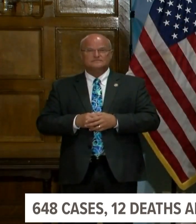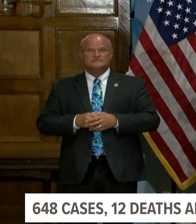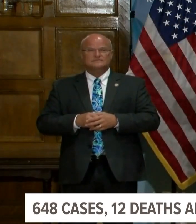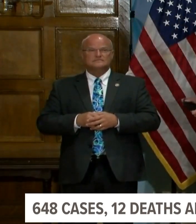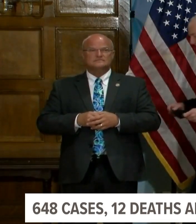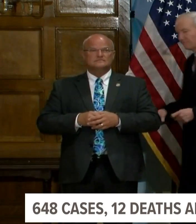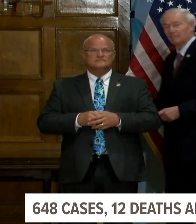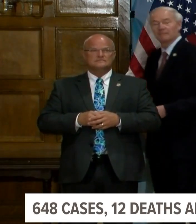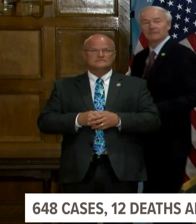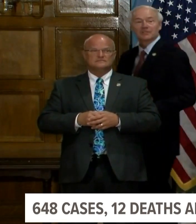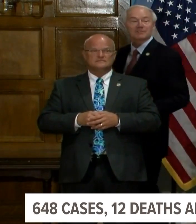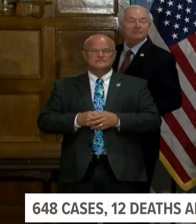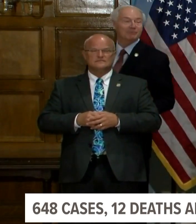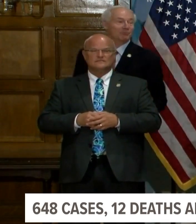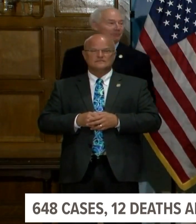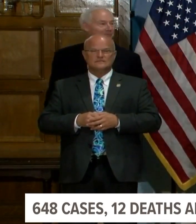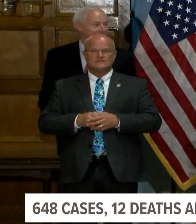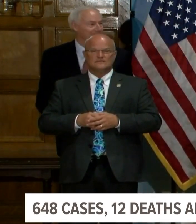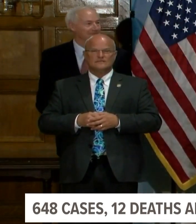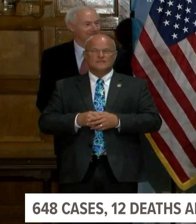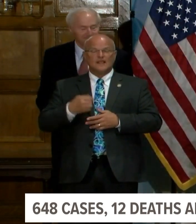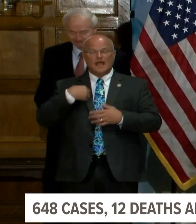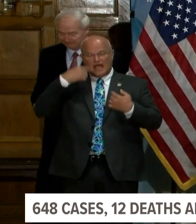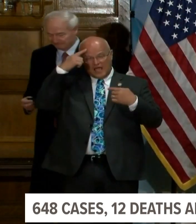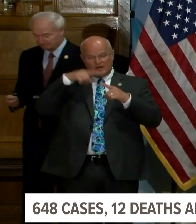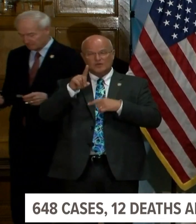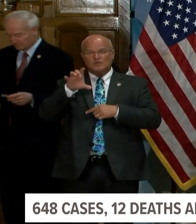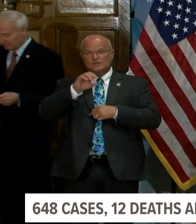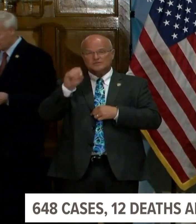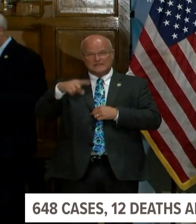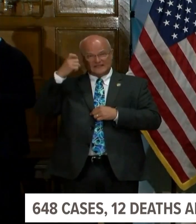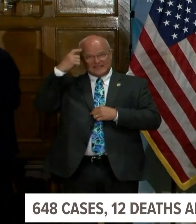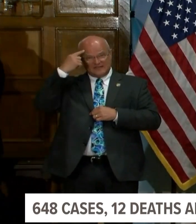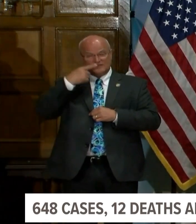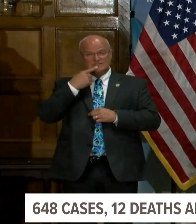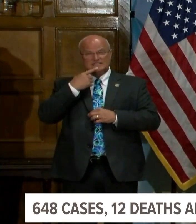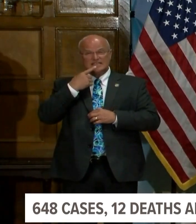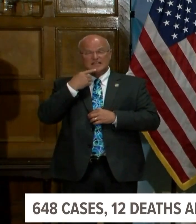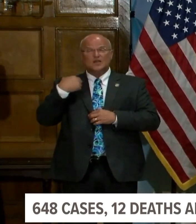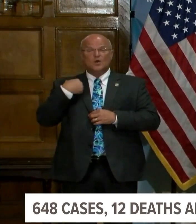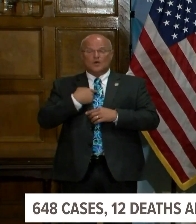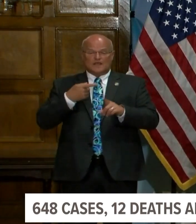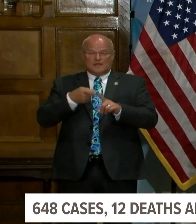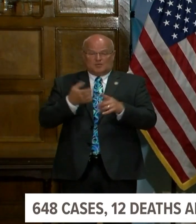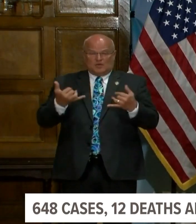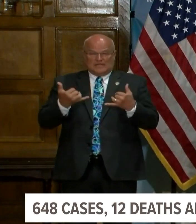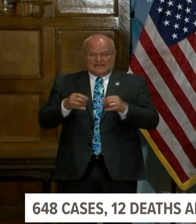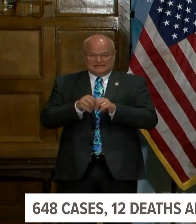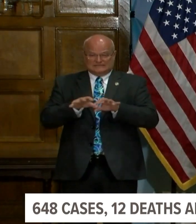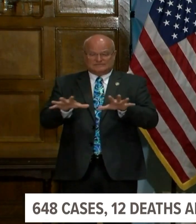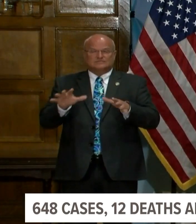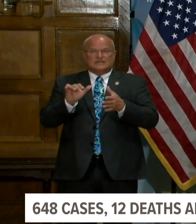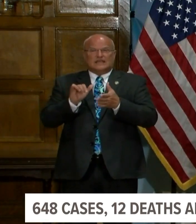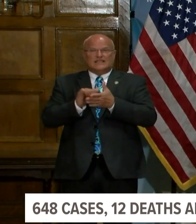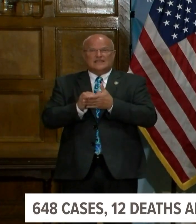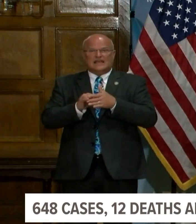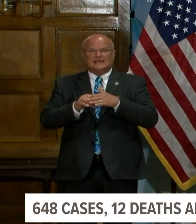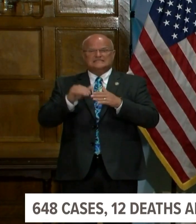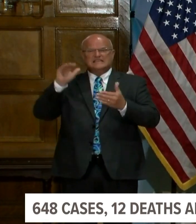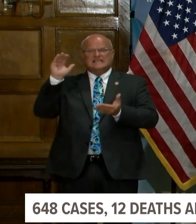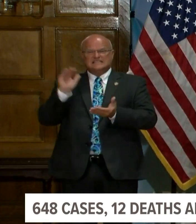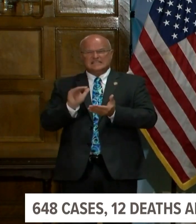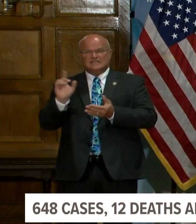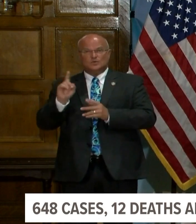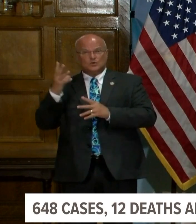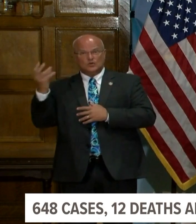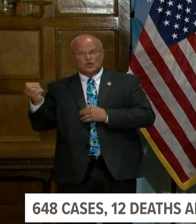Governor? Sorry, I agree 100% with what the governor said. We're at the point in the epidemic where it's less an issue where